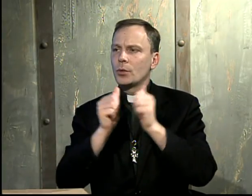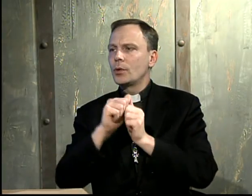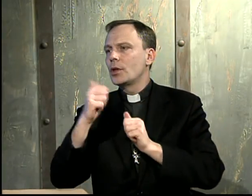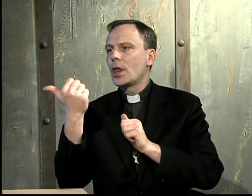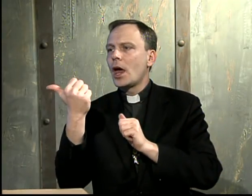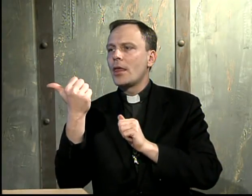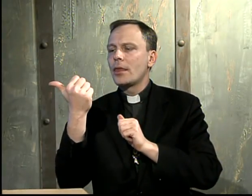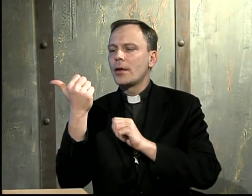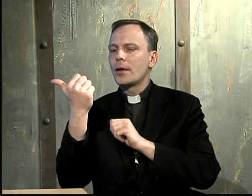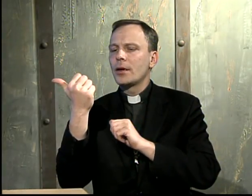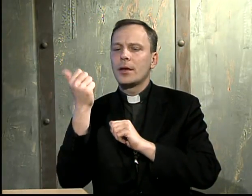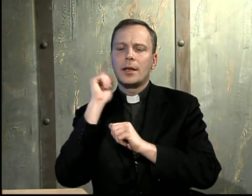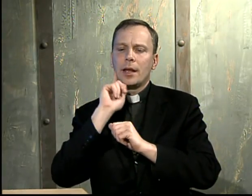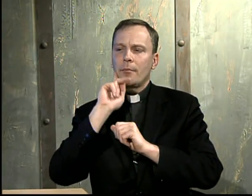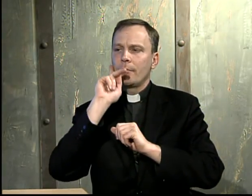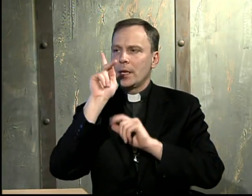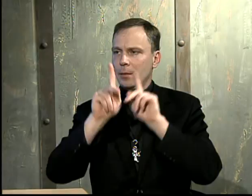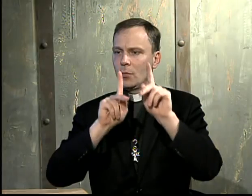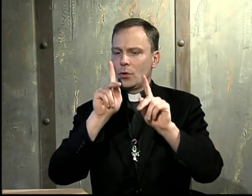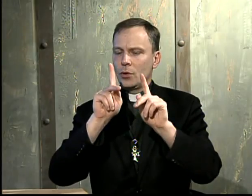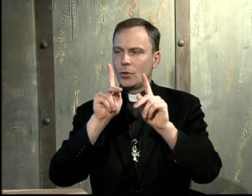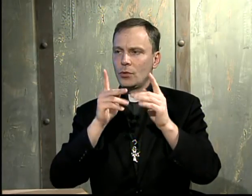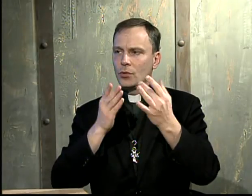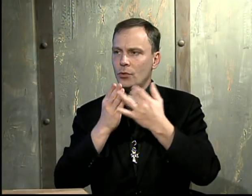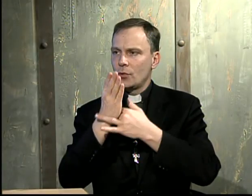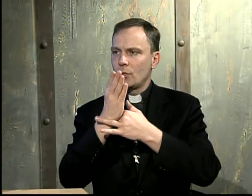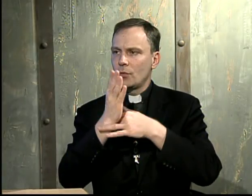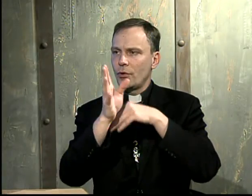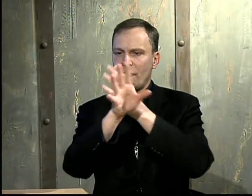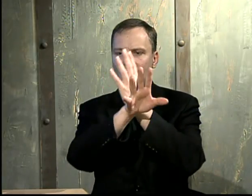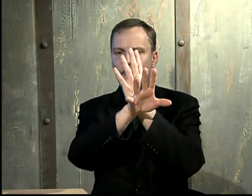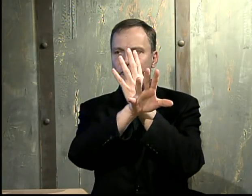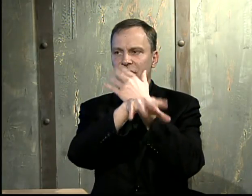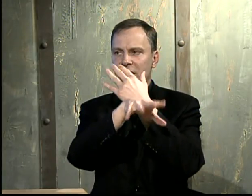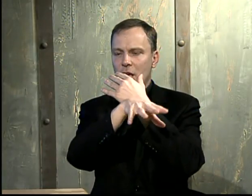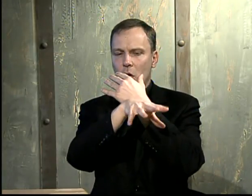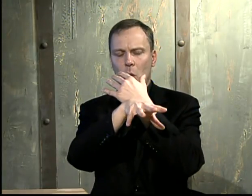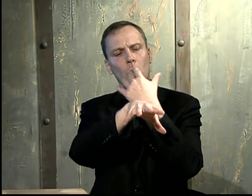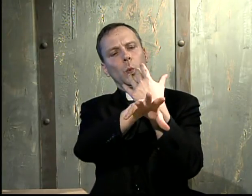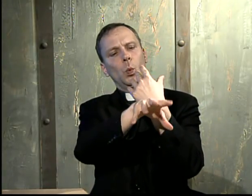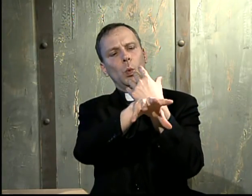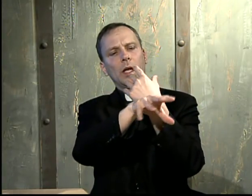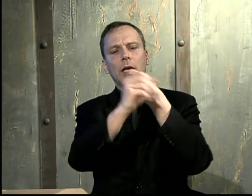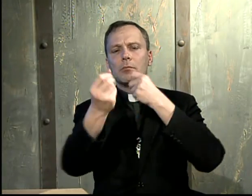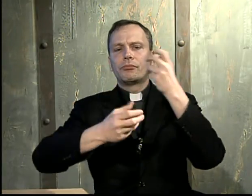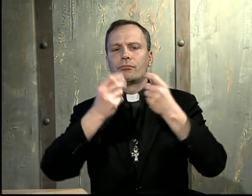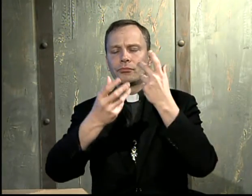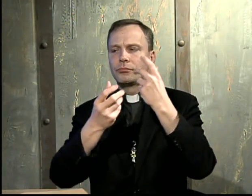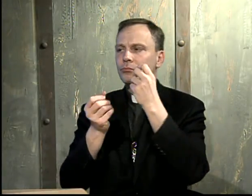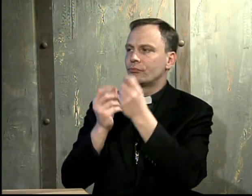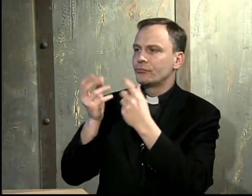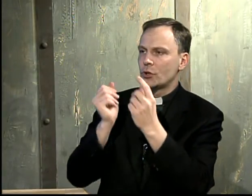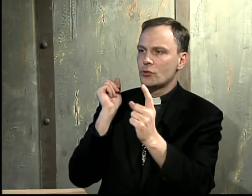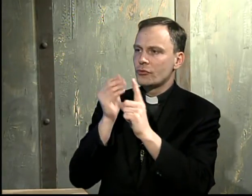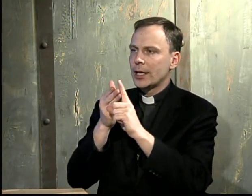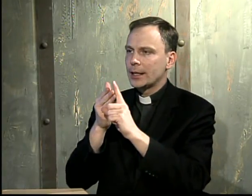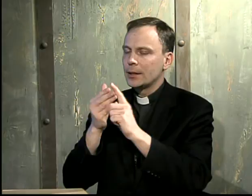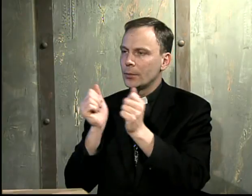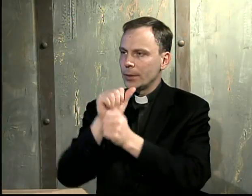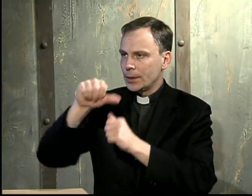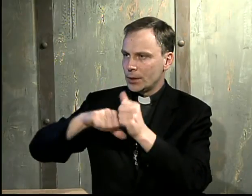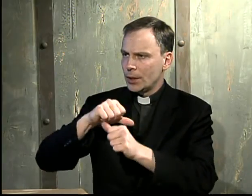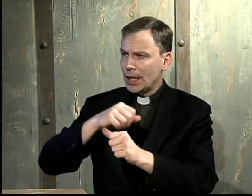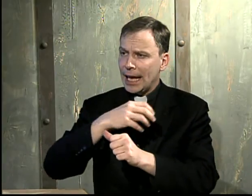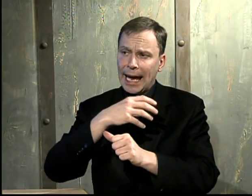shortened to VP. And it allows deaf people, through a video service,